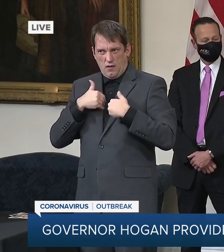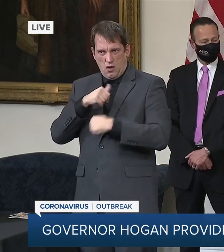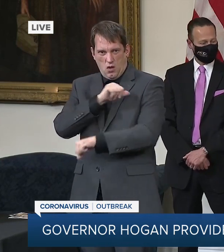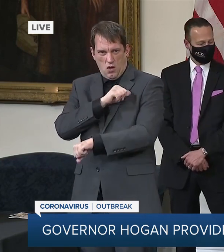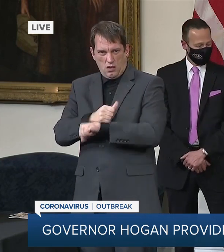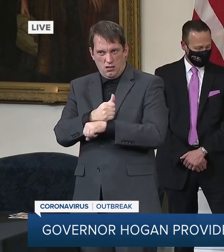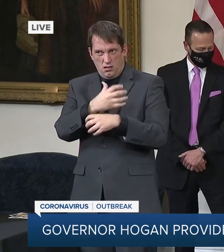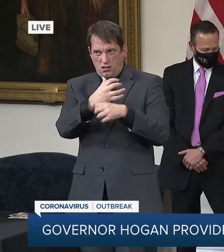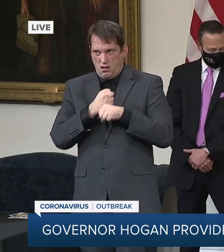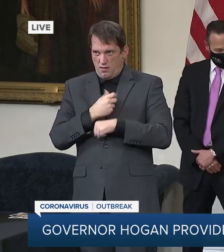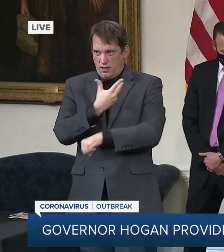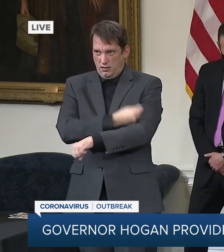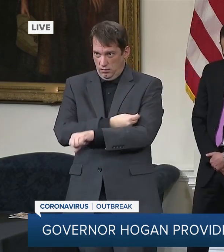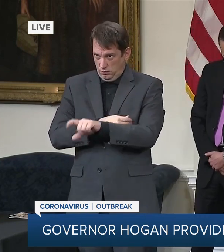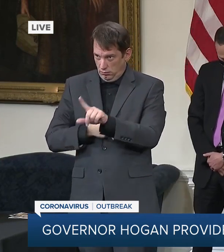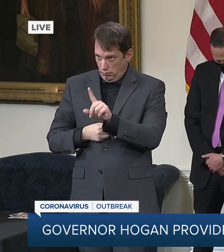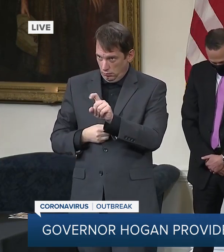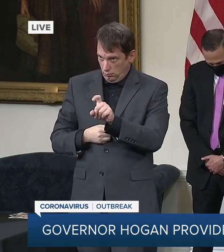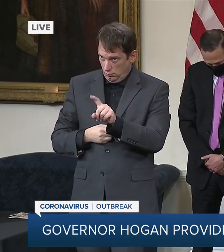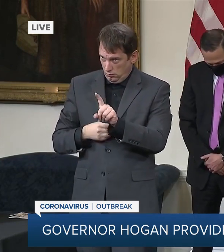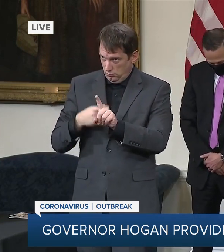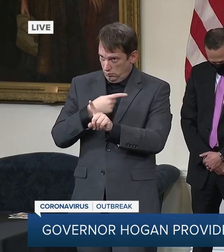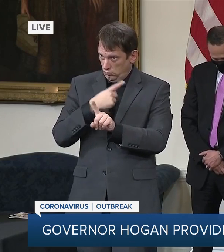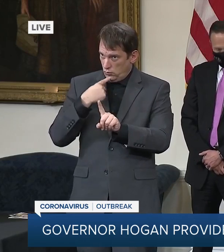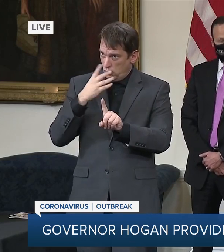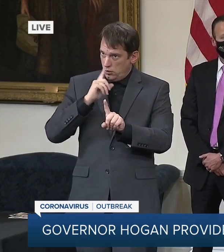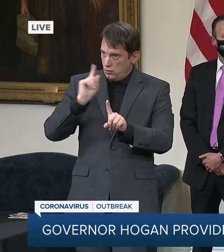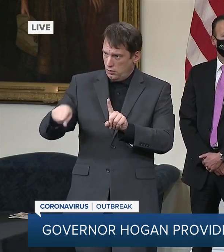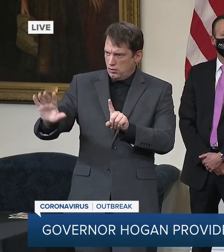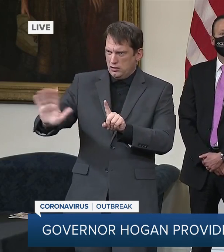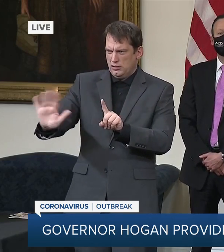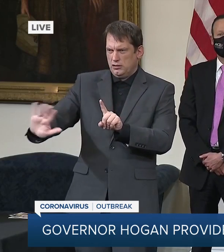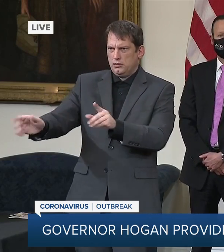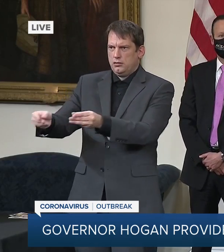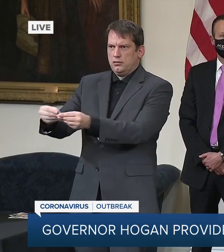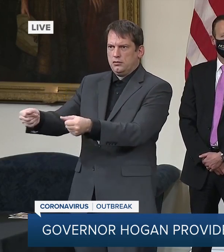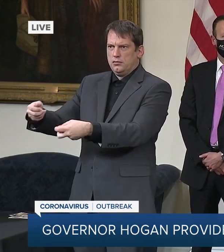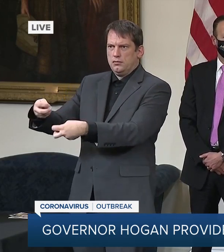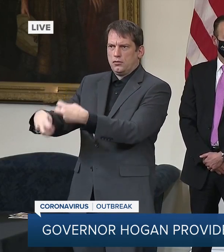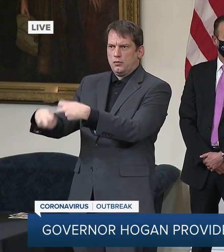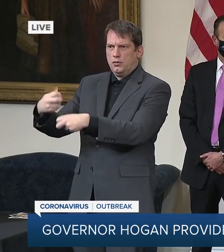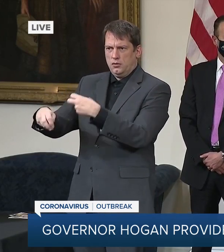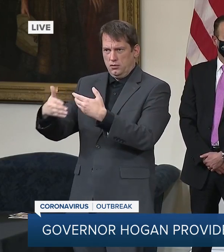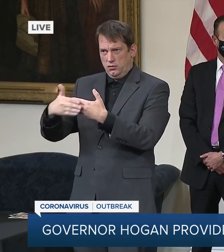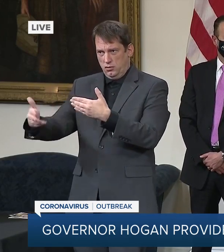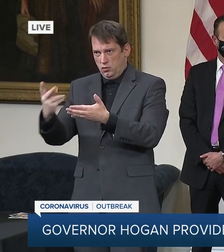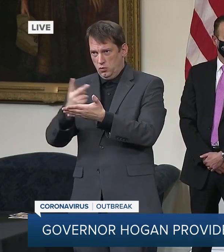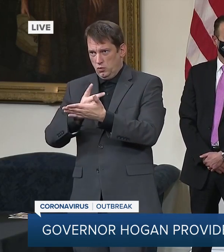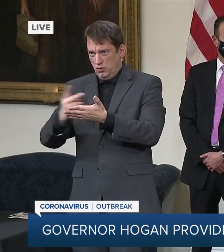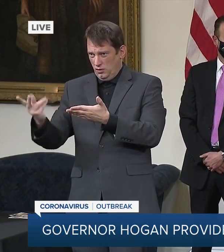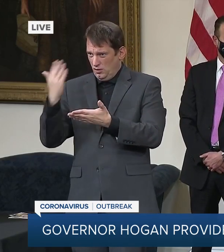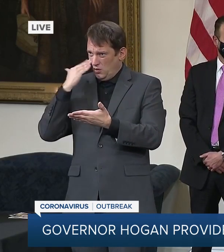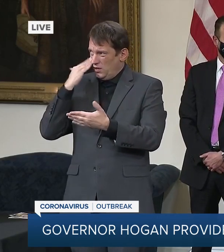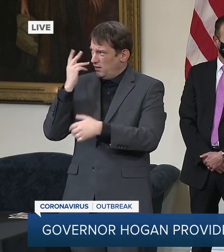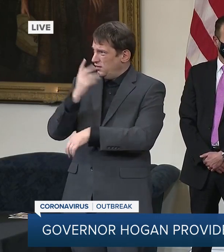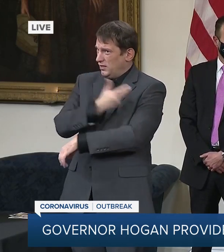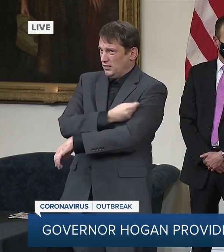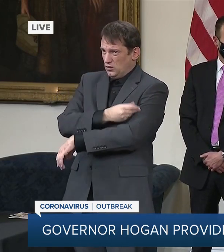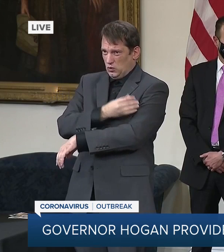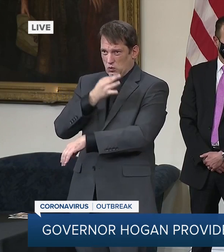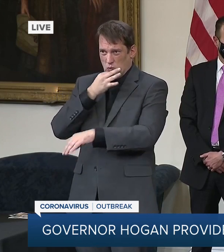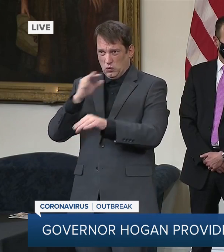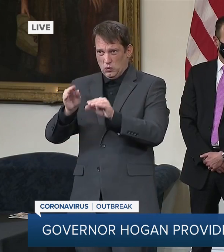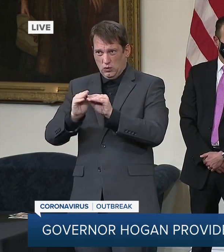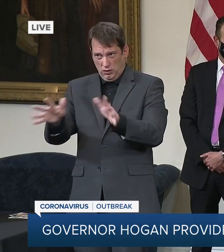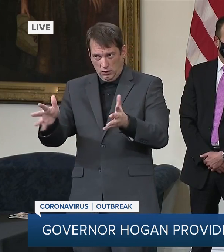order that'll be on the way when this rolls out to these facilities in the next few weeks? So, we